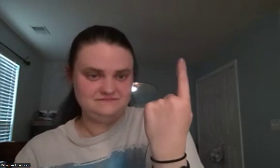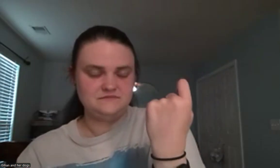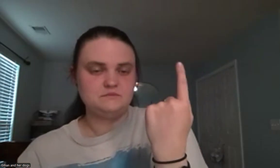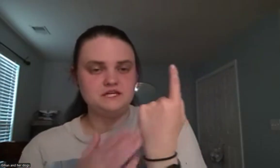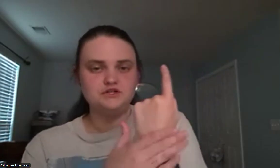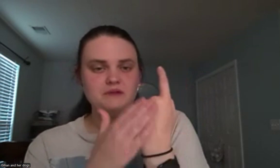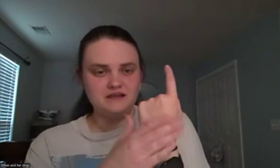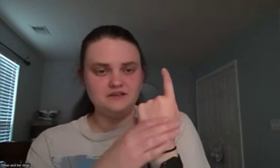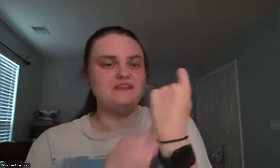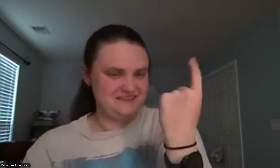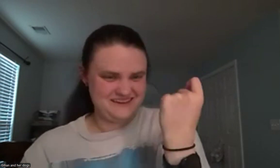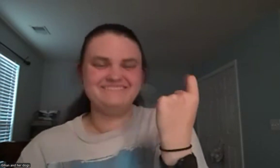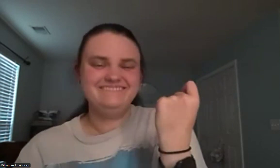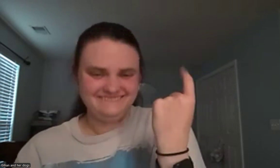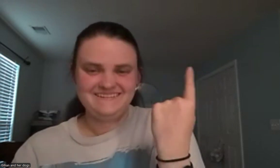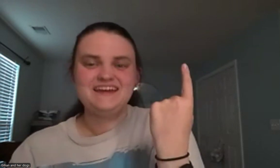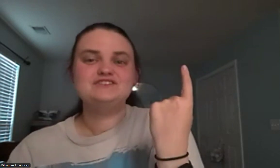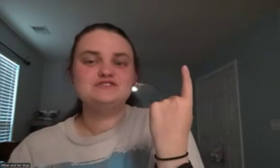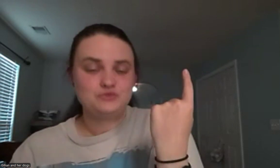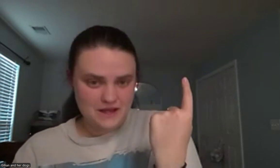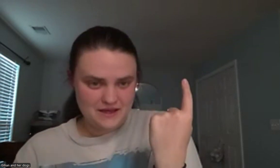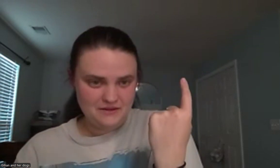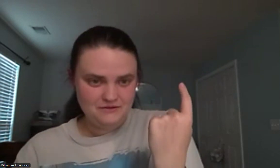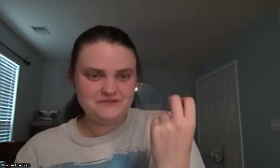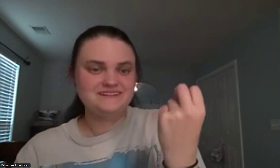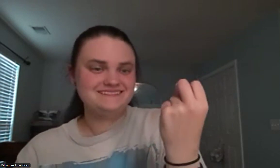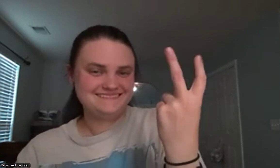So make sure you're back here. There you go. 12,